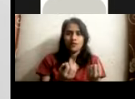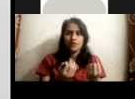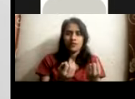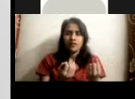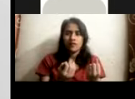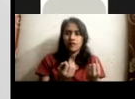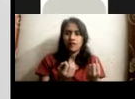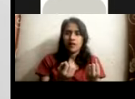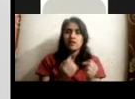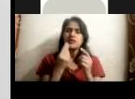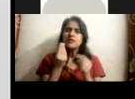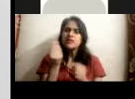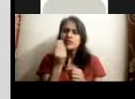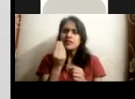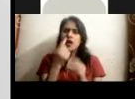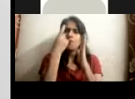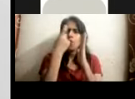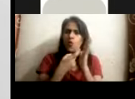through certain measures.